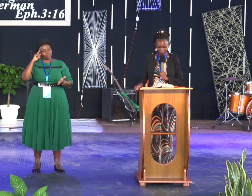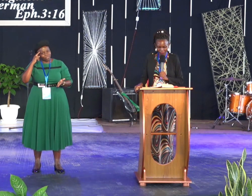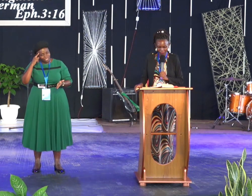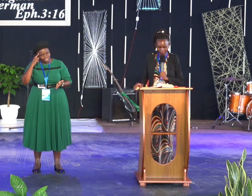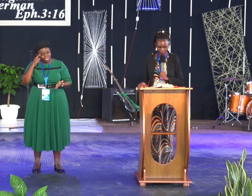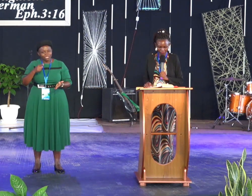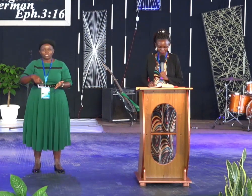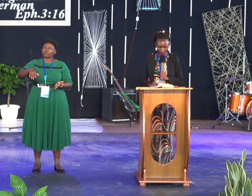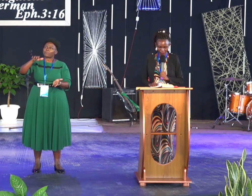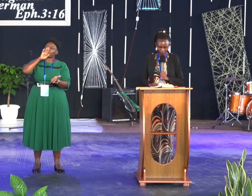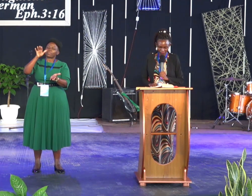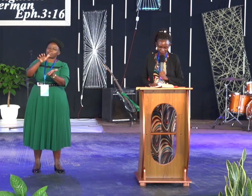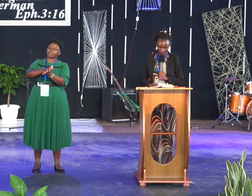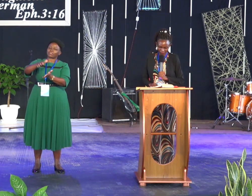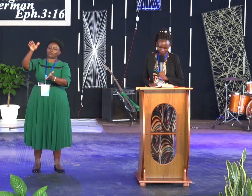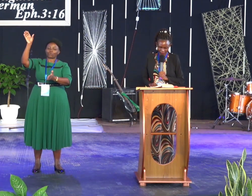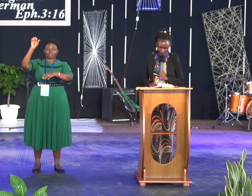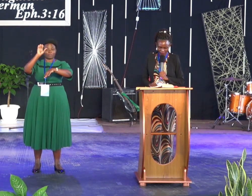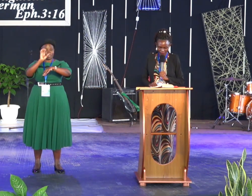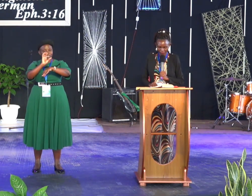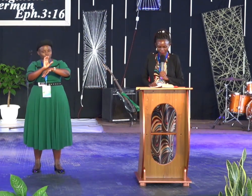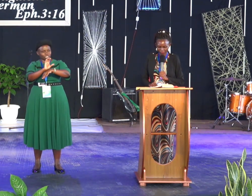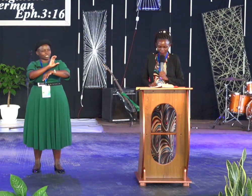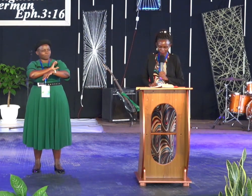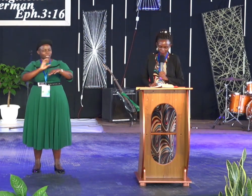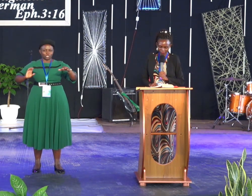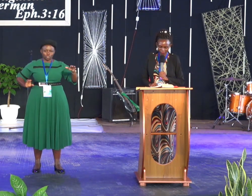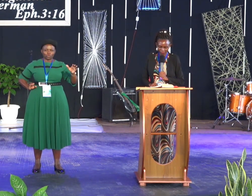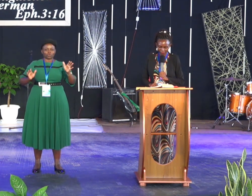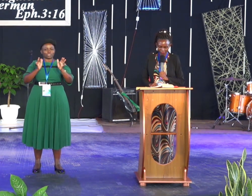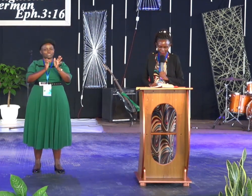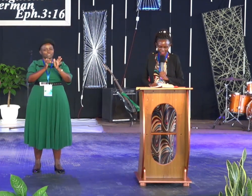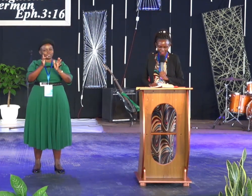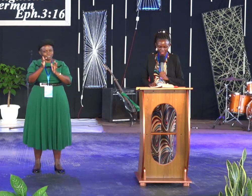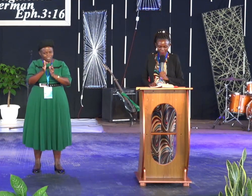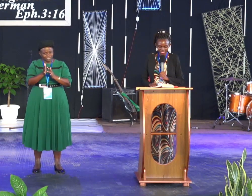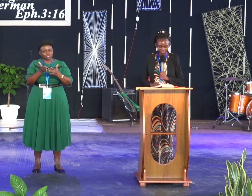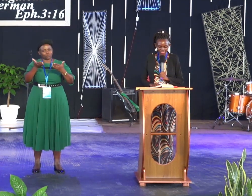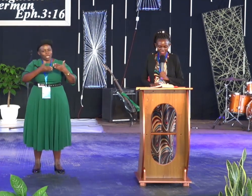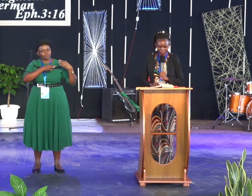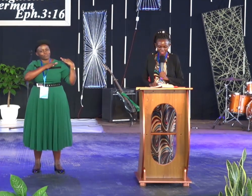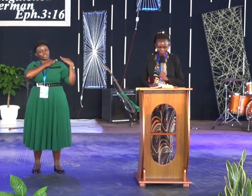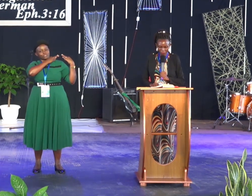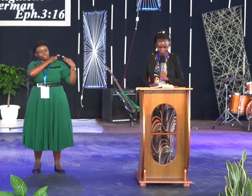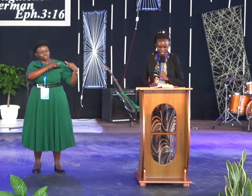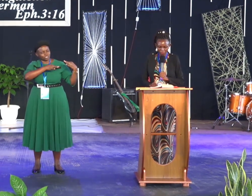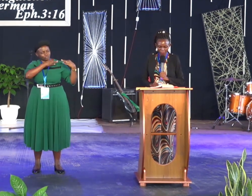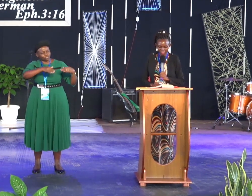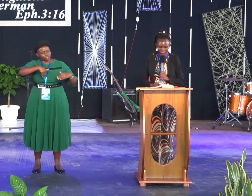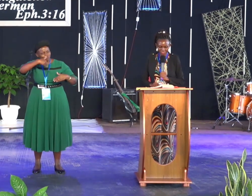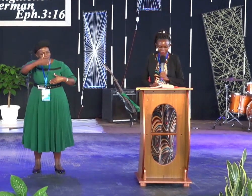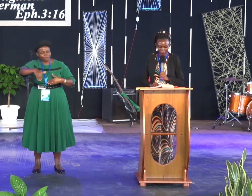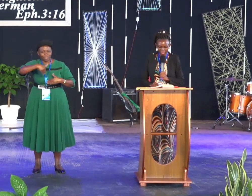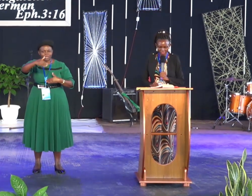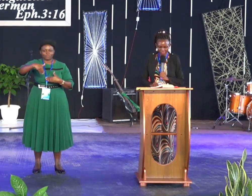glory in the church by Christ Jesus, to all generations forever and ever. Amen. Ngamanyi bwegali agakolera mufe